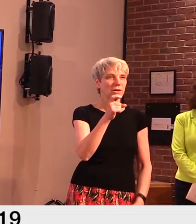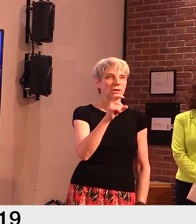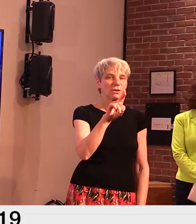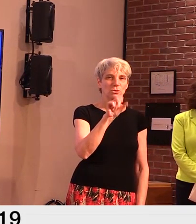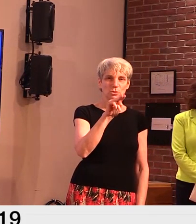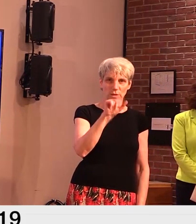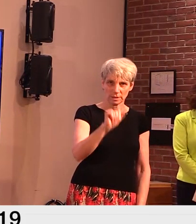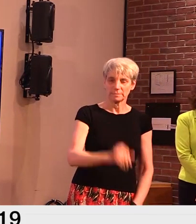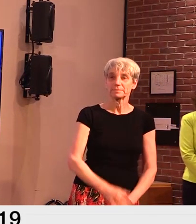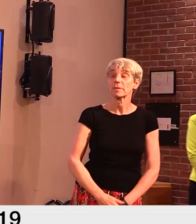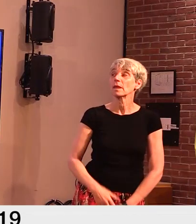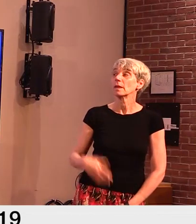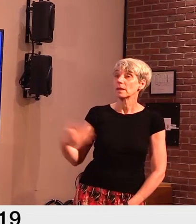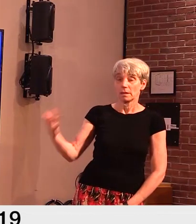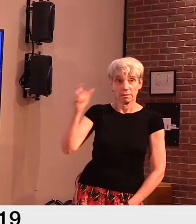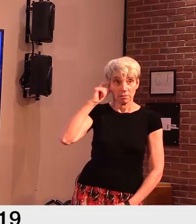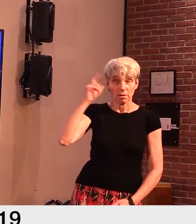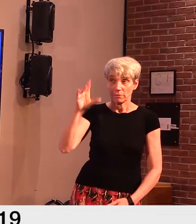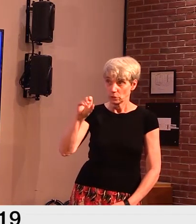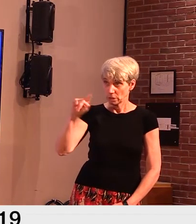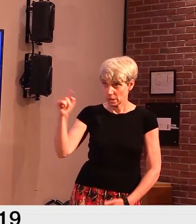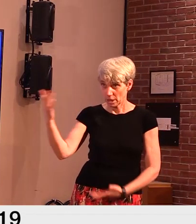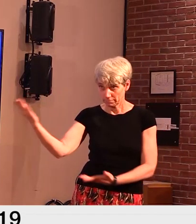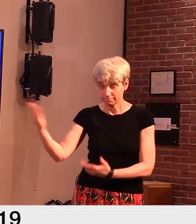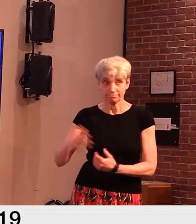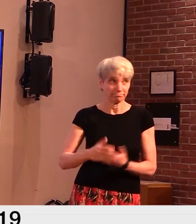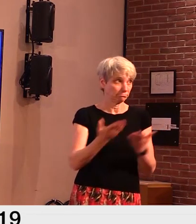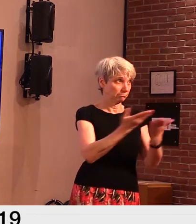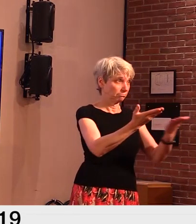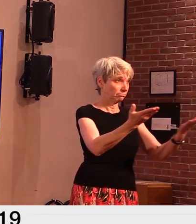So I'd like to pass it over to him. Coach?